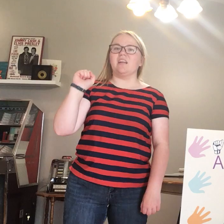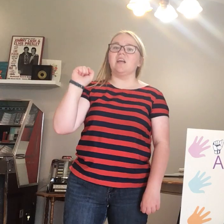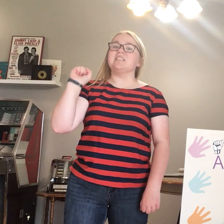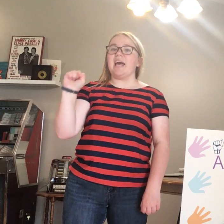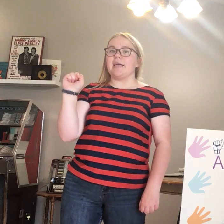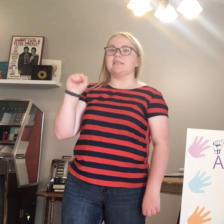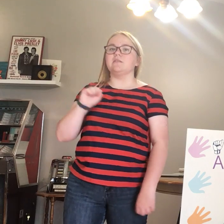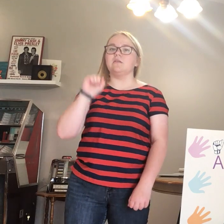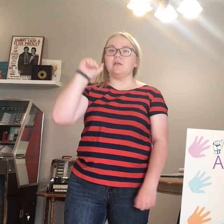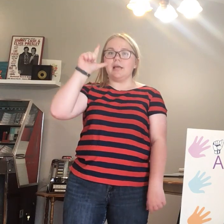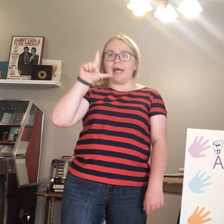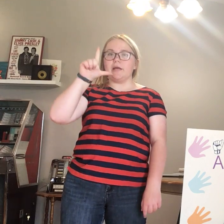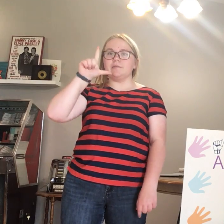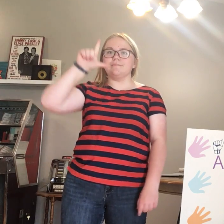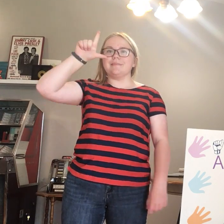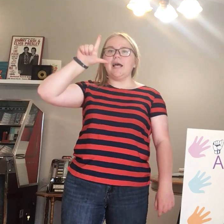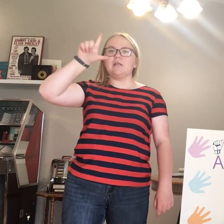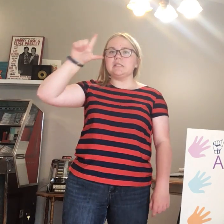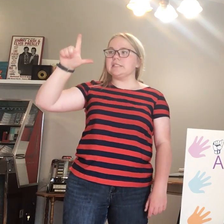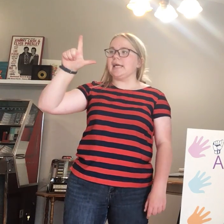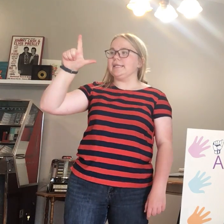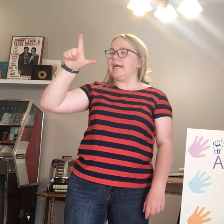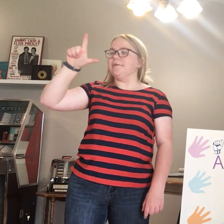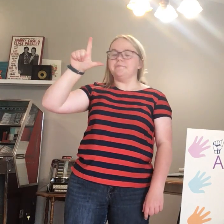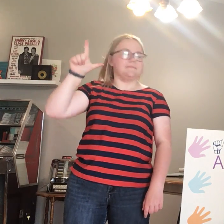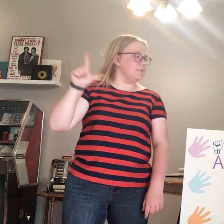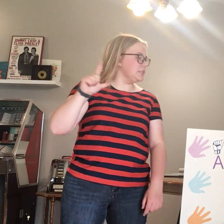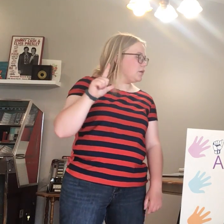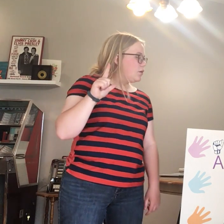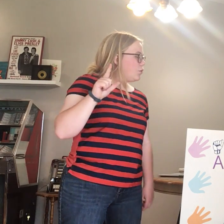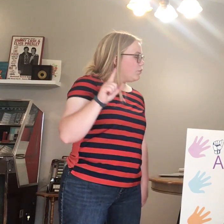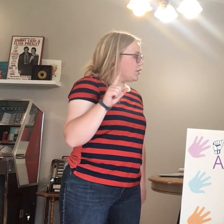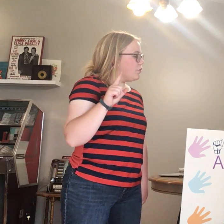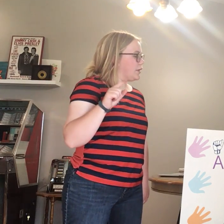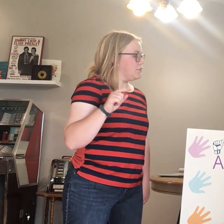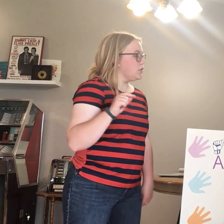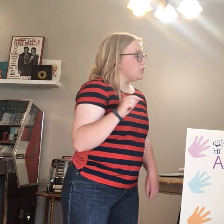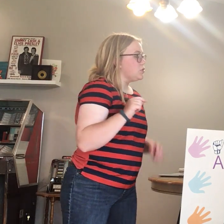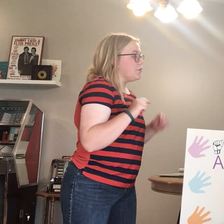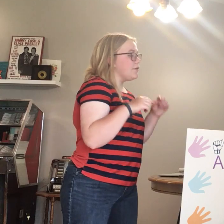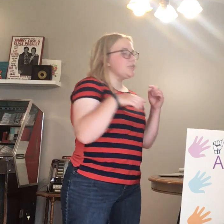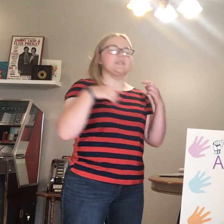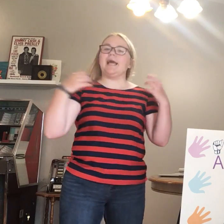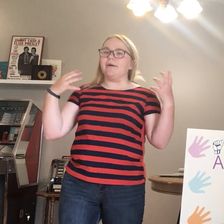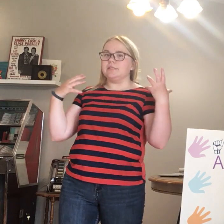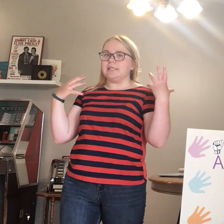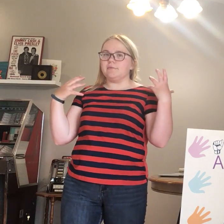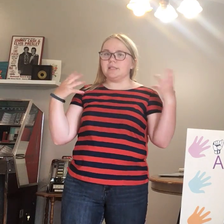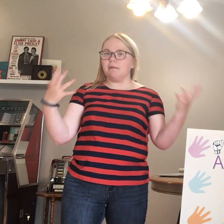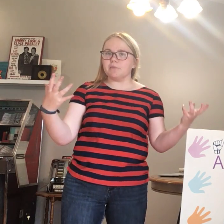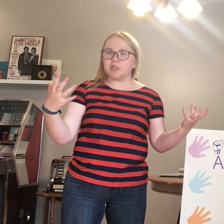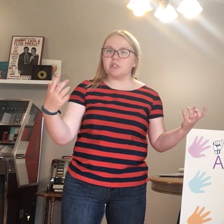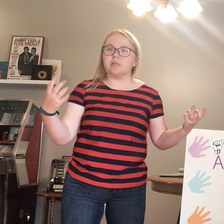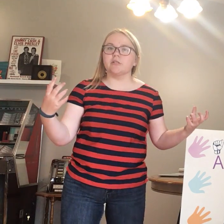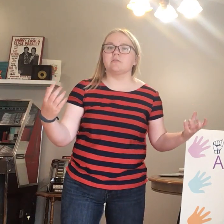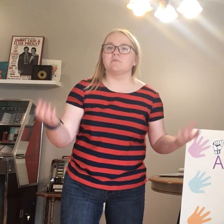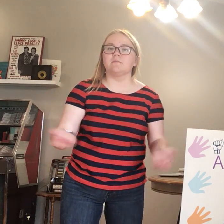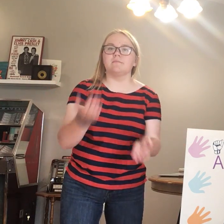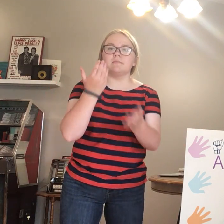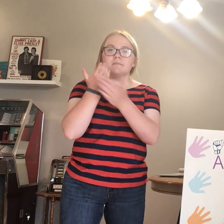That's S. L, L looks like an L. 101. So whenever you're counting with numbers, your